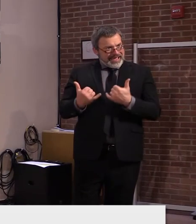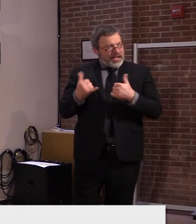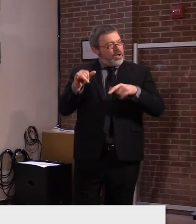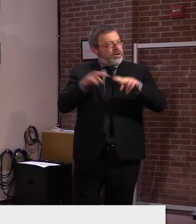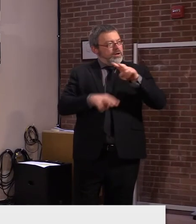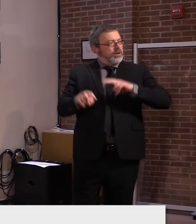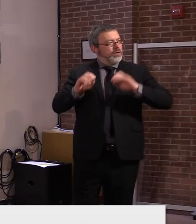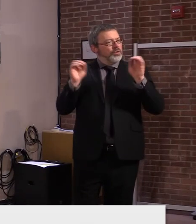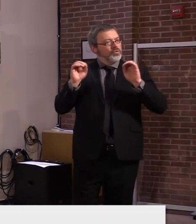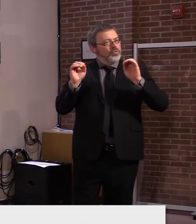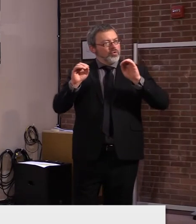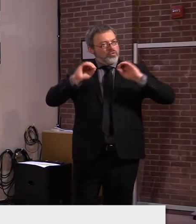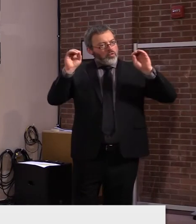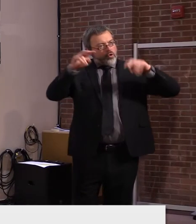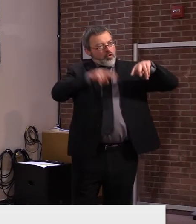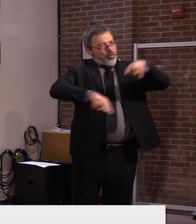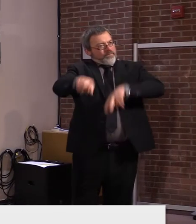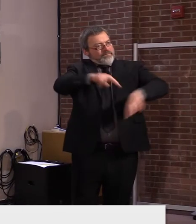VPA level.